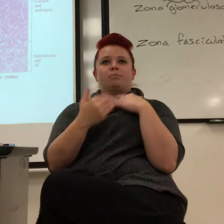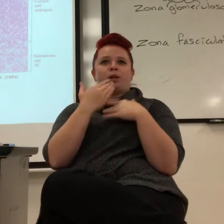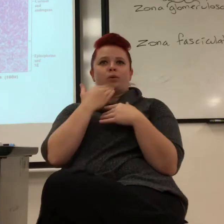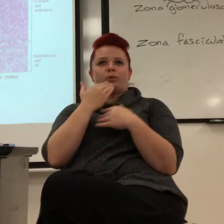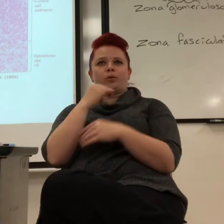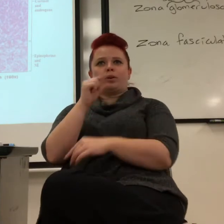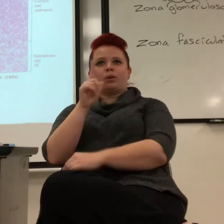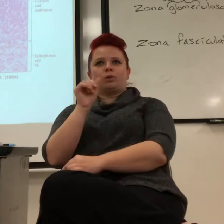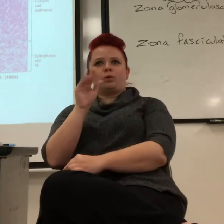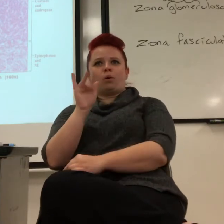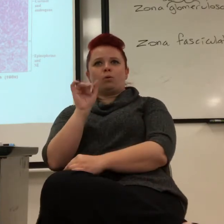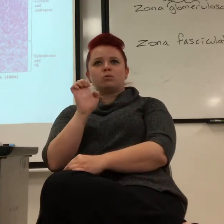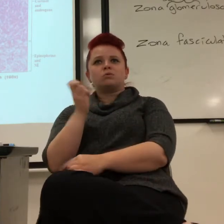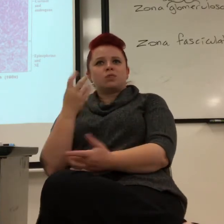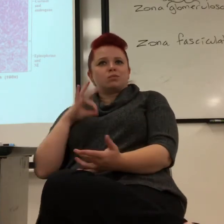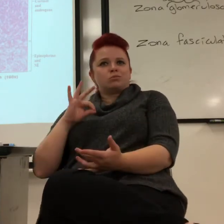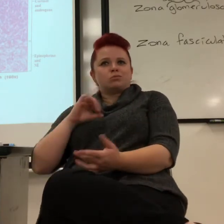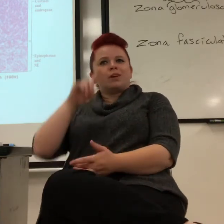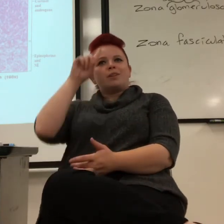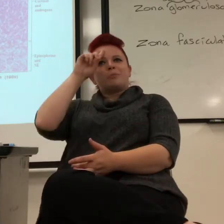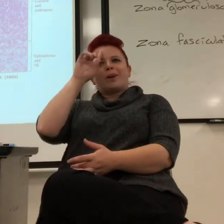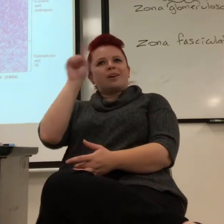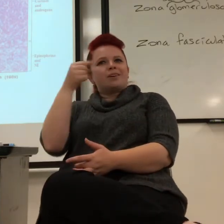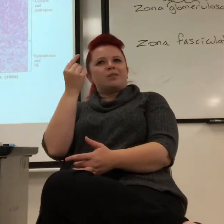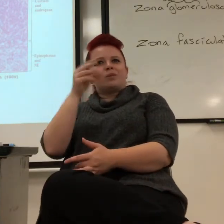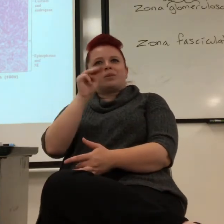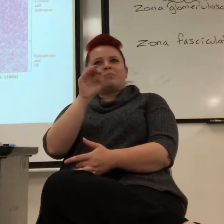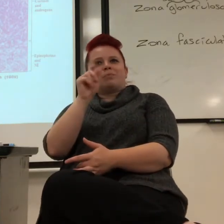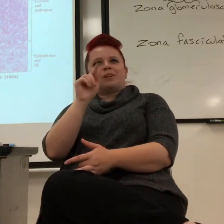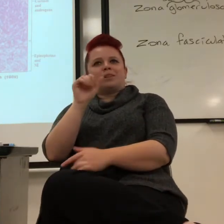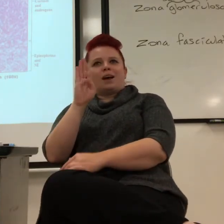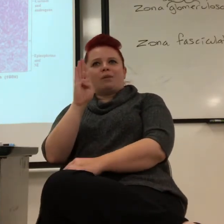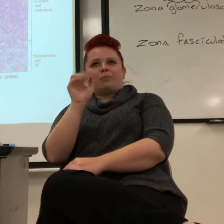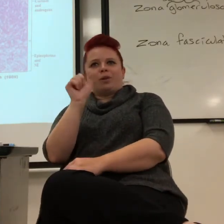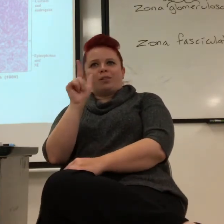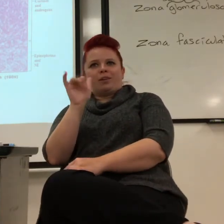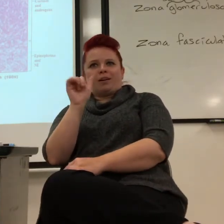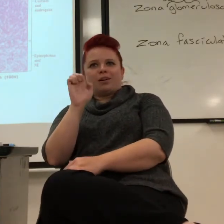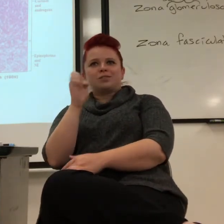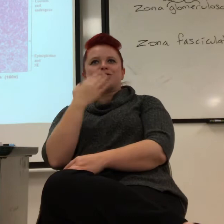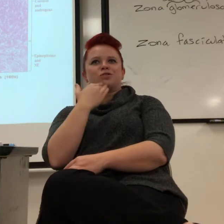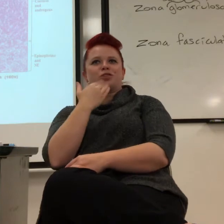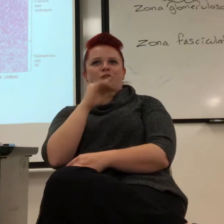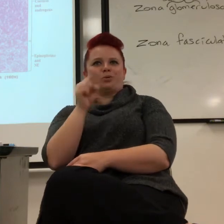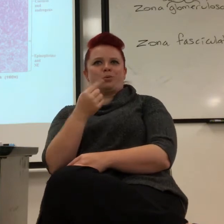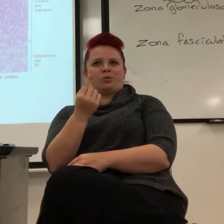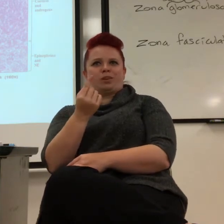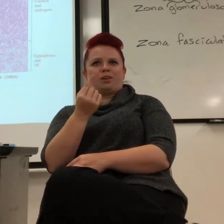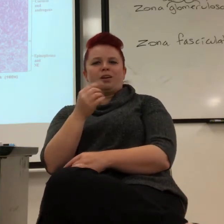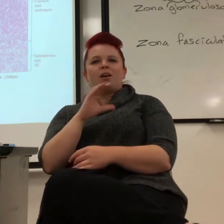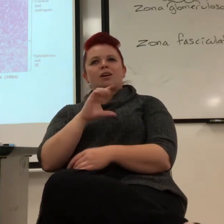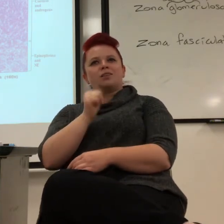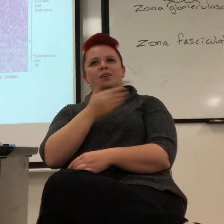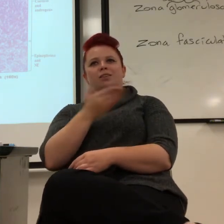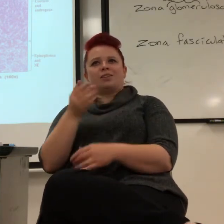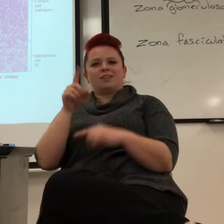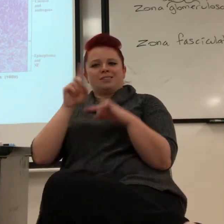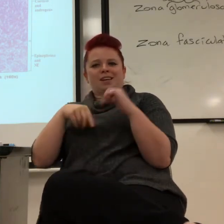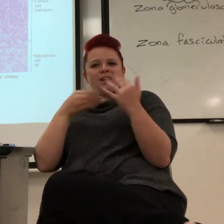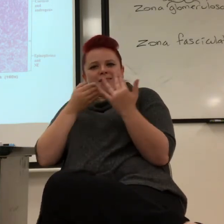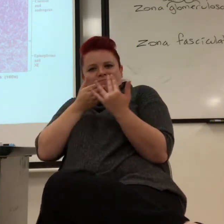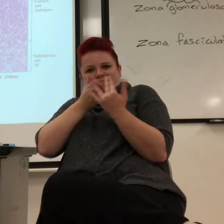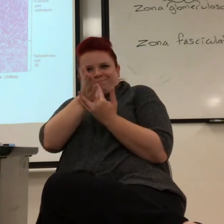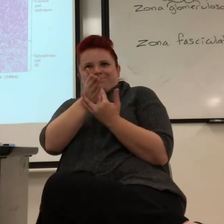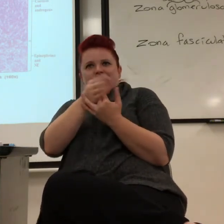useful. The brain can only metabolize sugar, okay? Because nothing else can get past the blood-brain barrier.